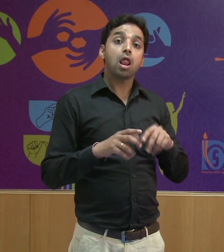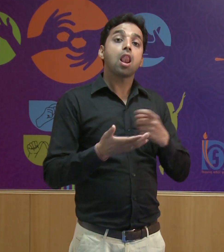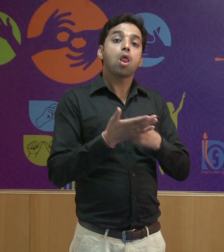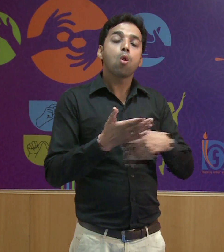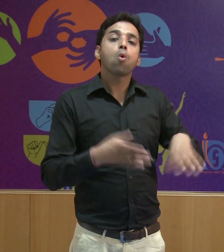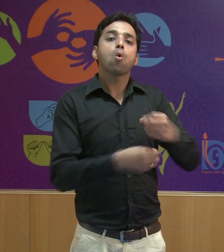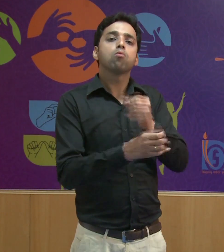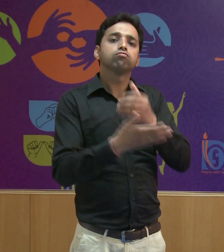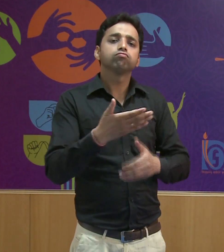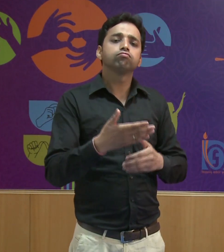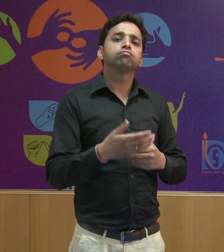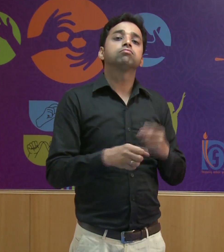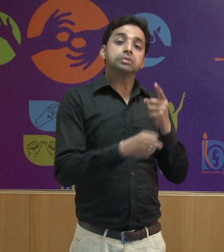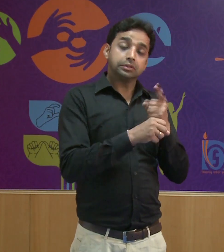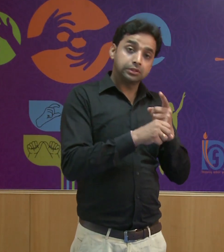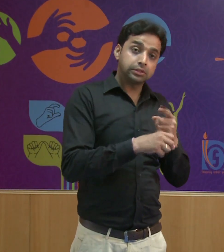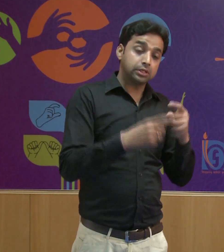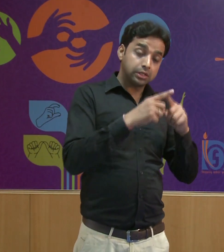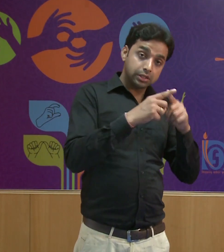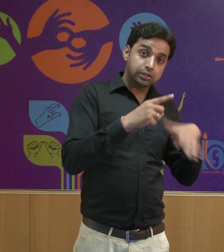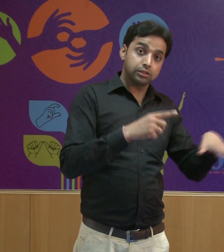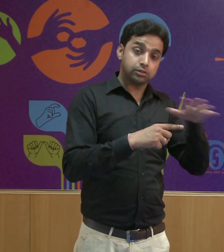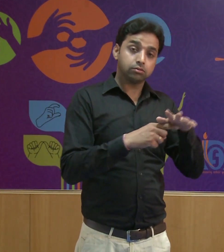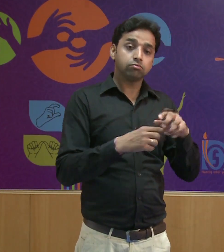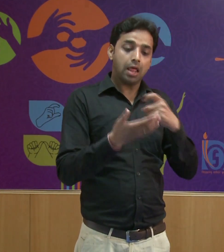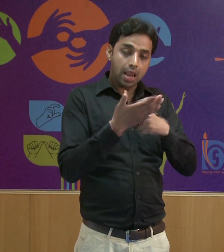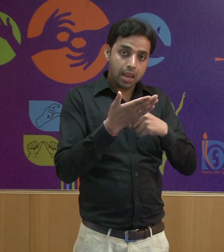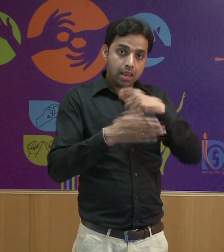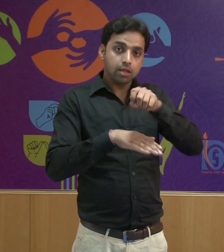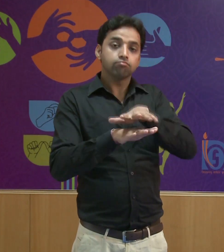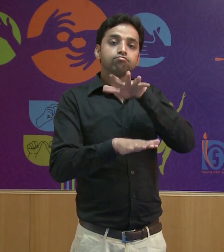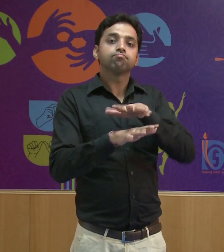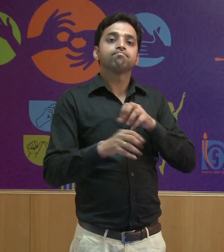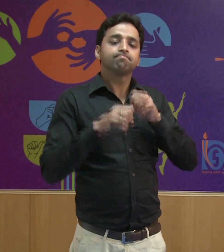traders, teachers and religious men in spreading our culture.